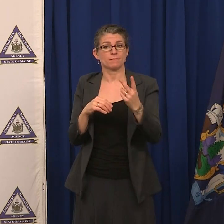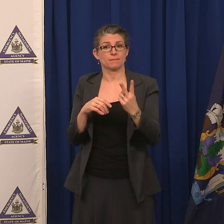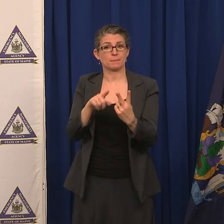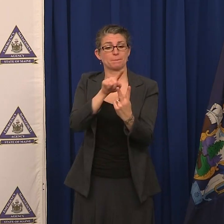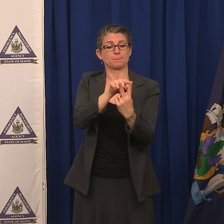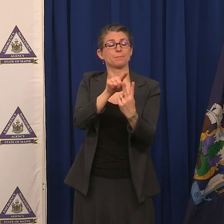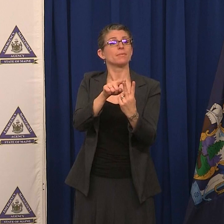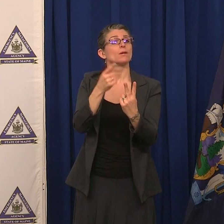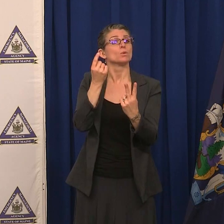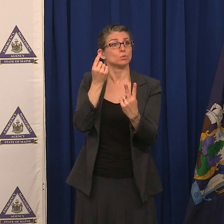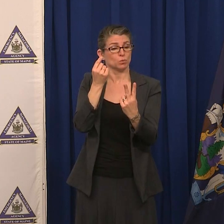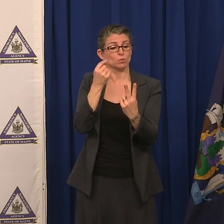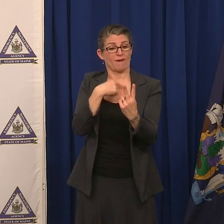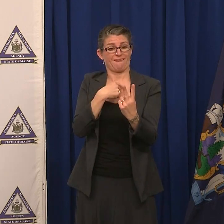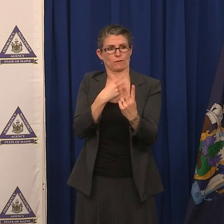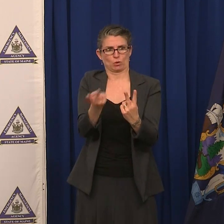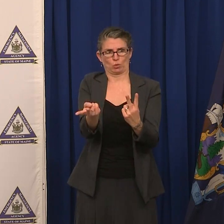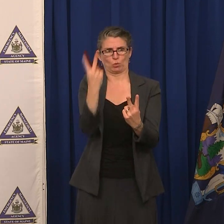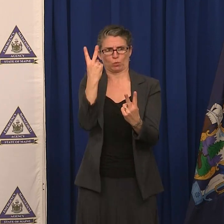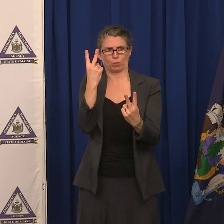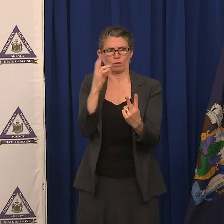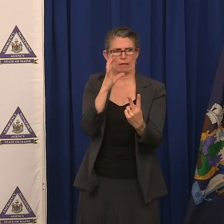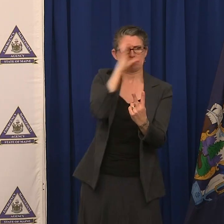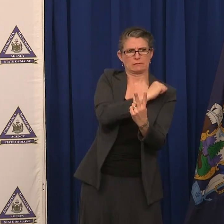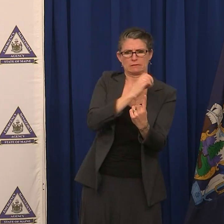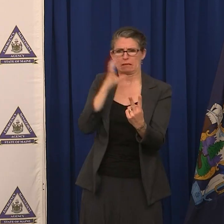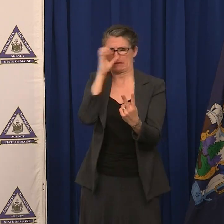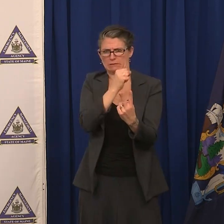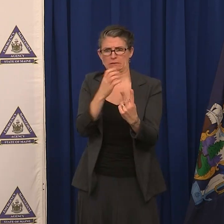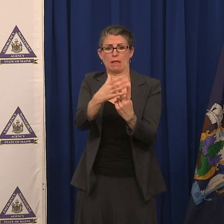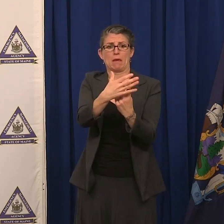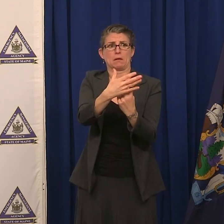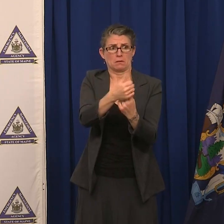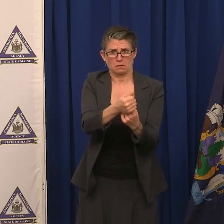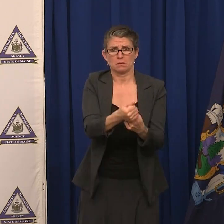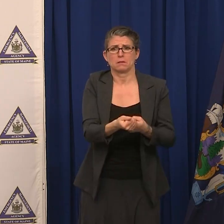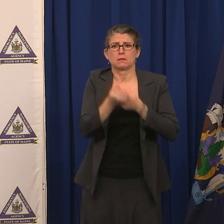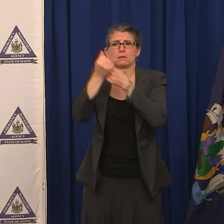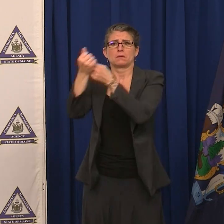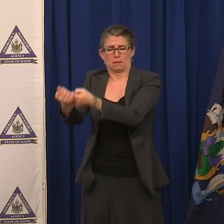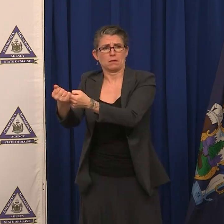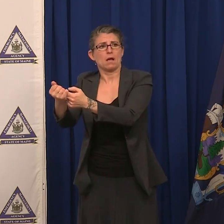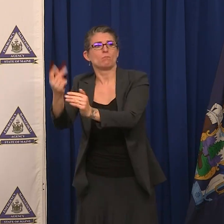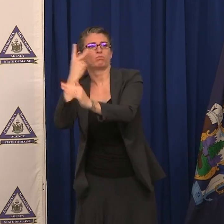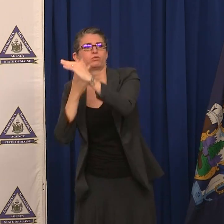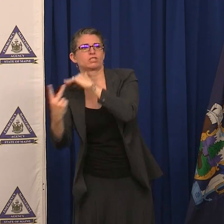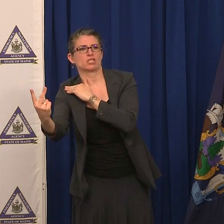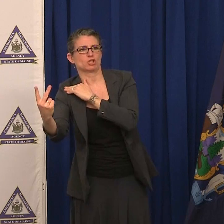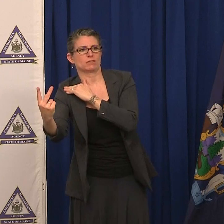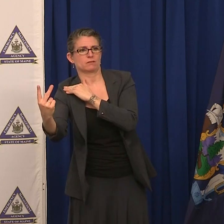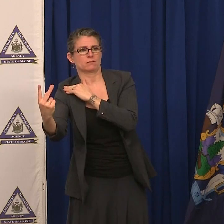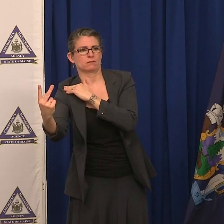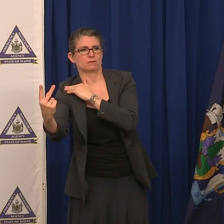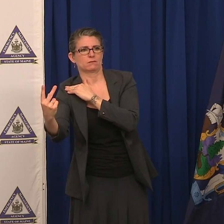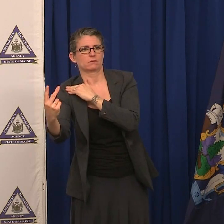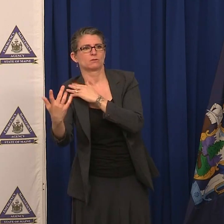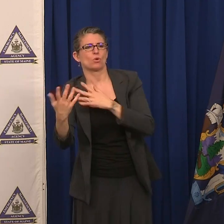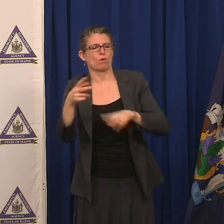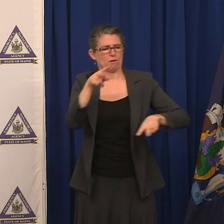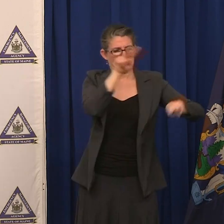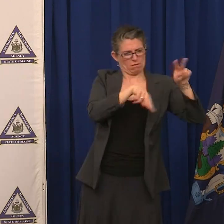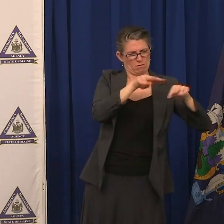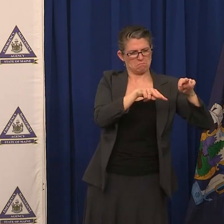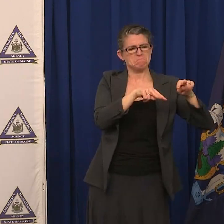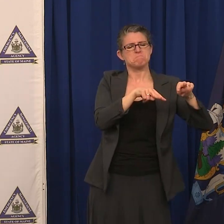is projections, planning scenarios on what the outbreak may look like in Maine under different conditions.